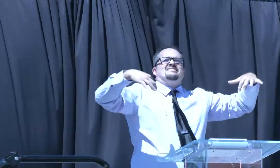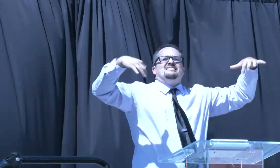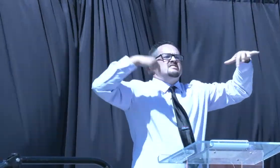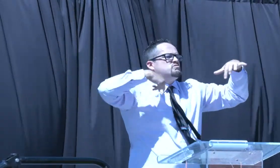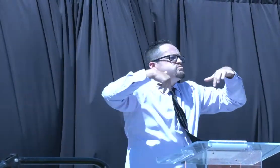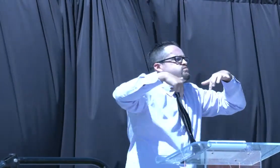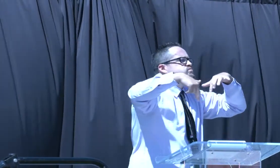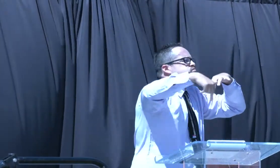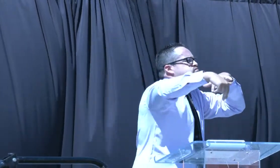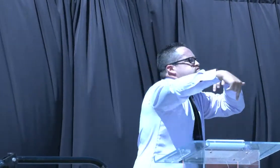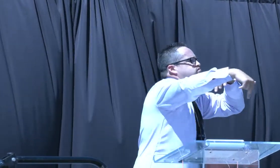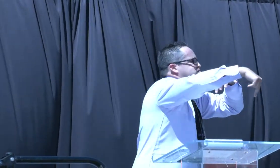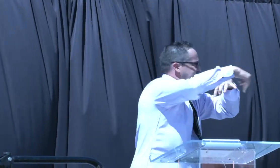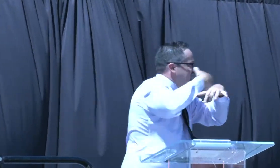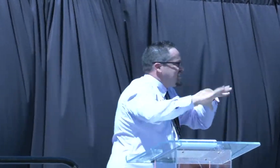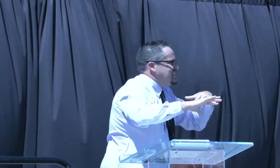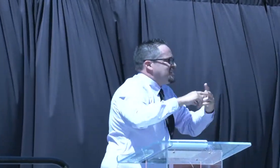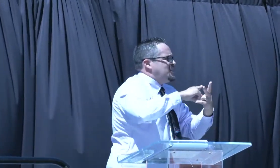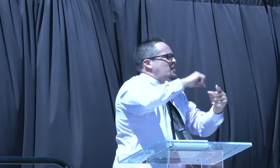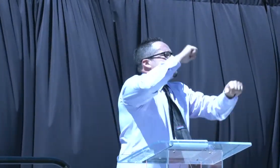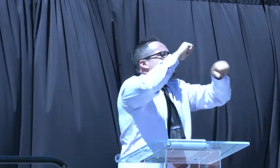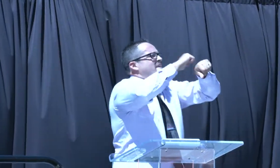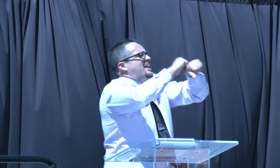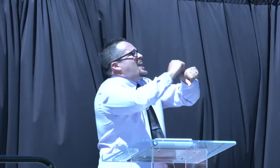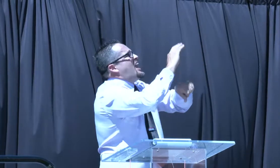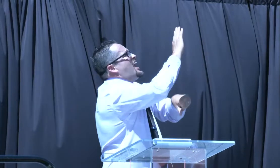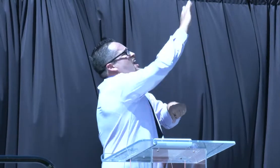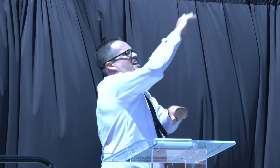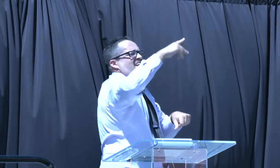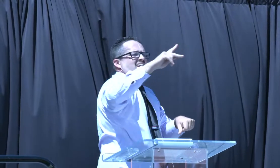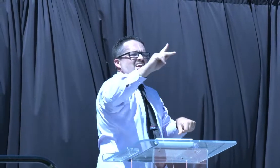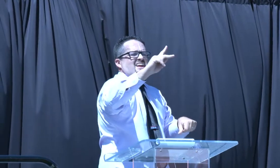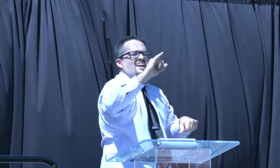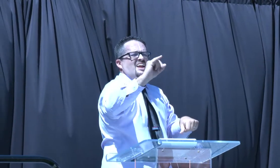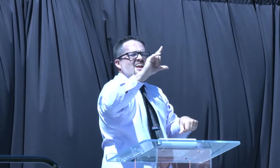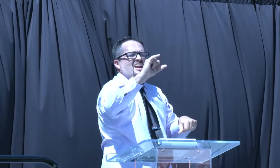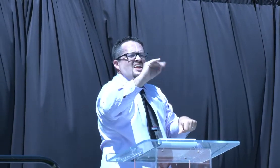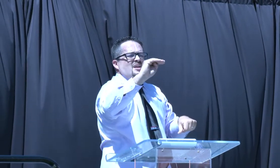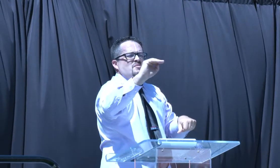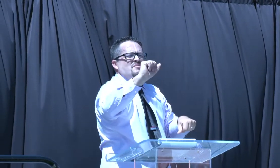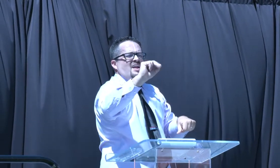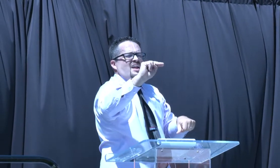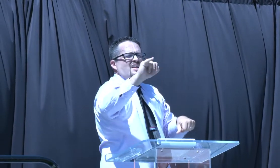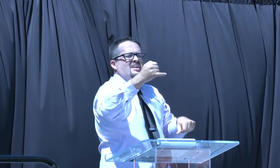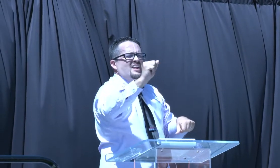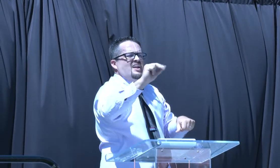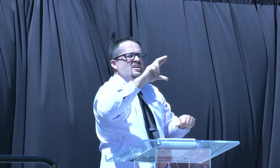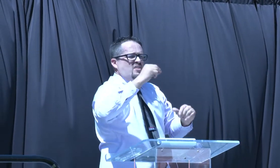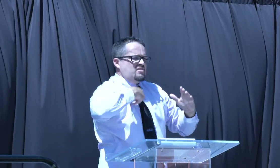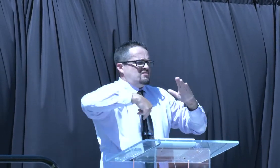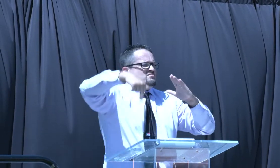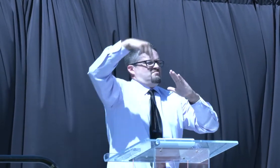I have walked the Roman Colosseum. I have summited Mount Kilimanjaro.